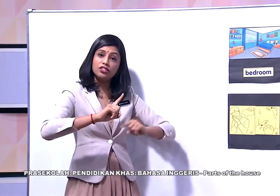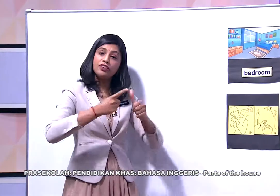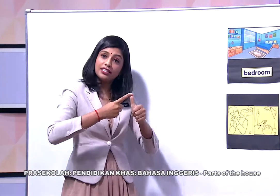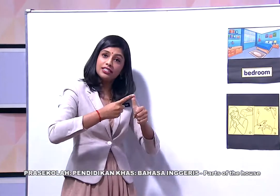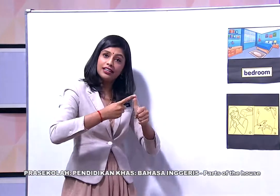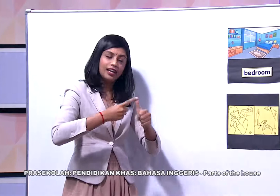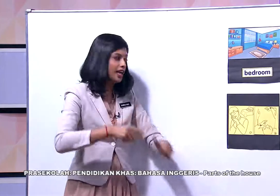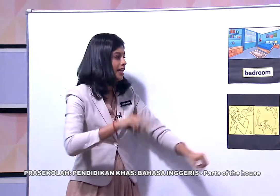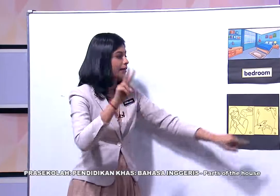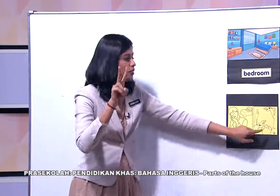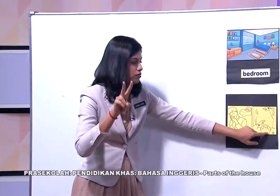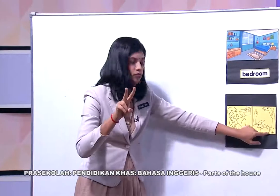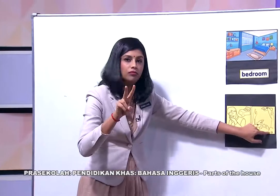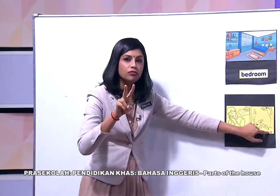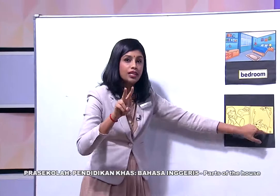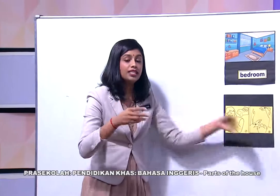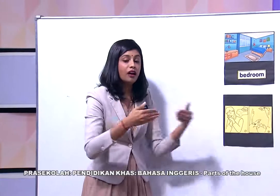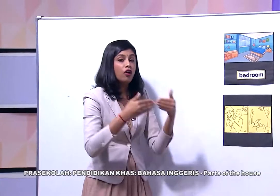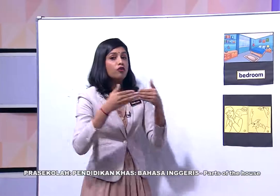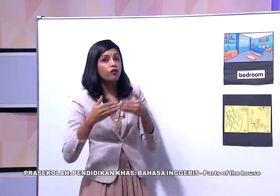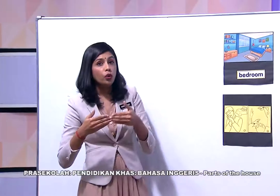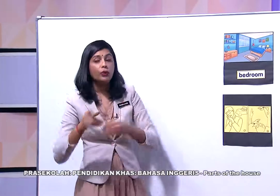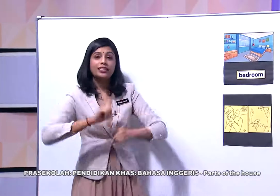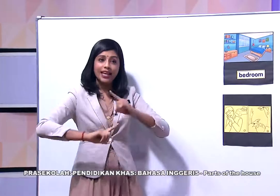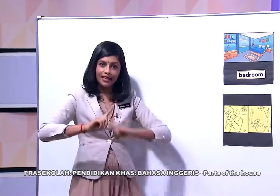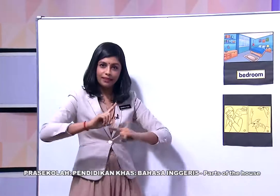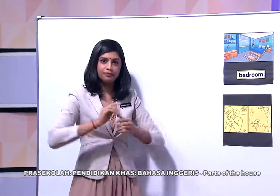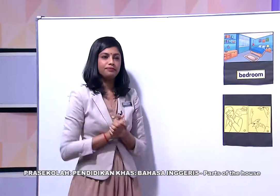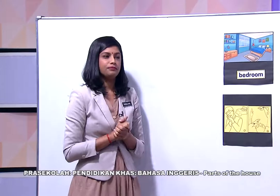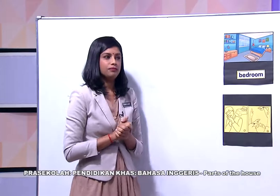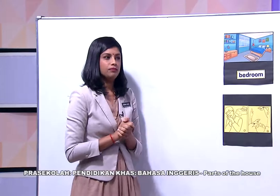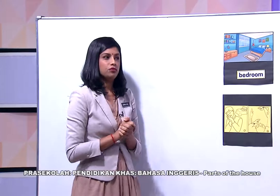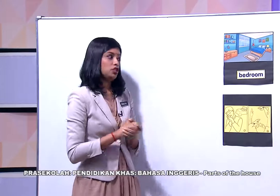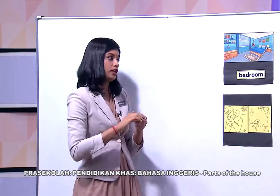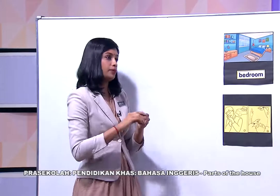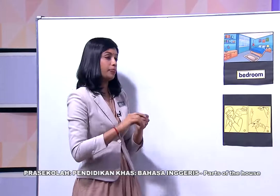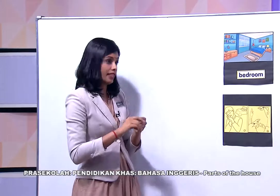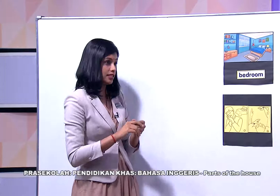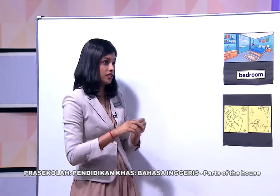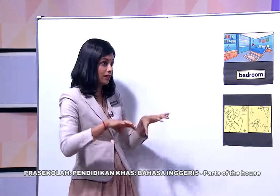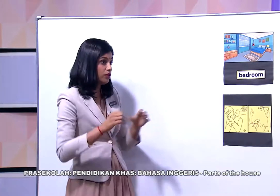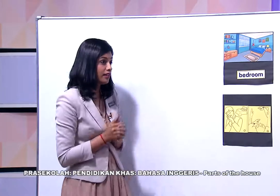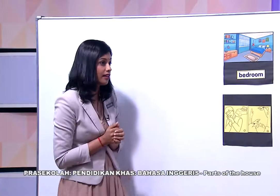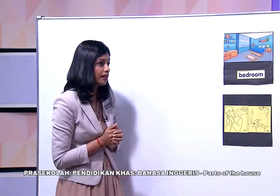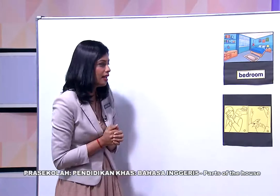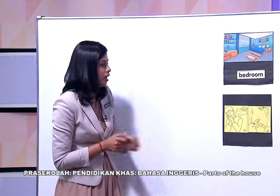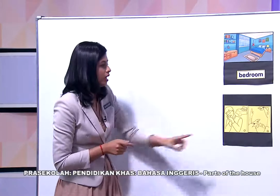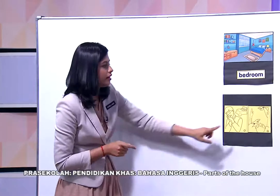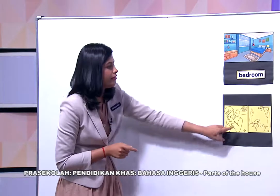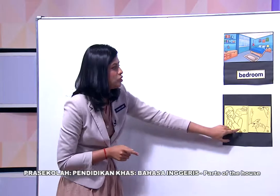first. Mm-hmm. Number two is the following signing. Okay, following signing. Yes, shall we do that? Yeah. Okay, the first one,